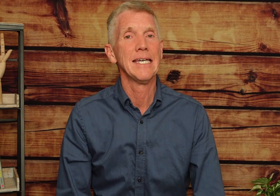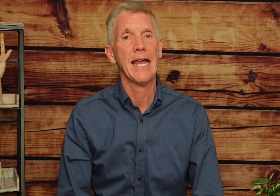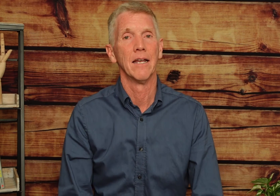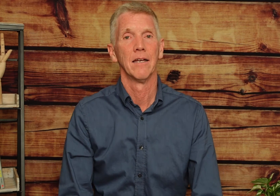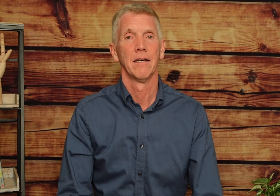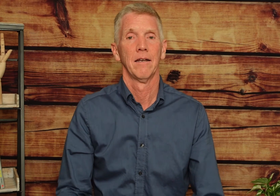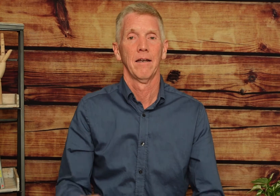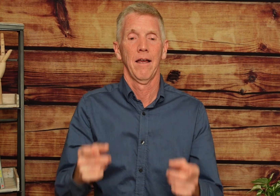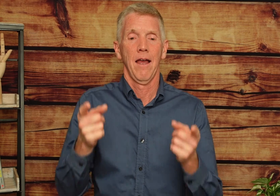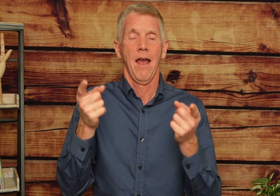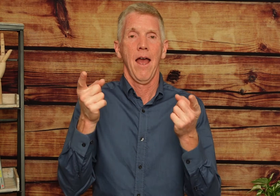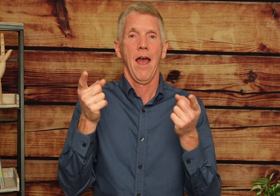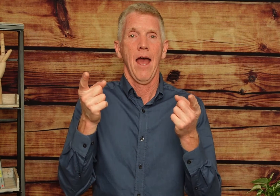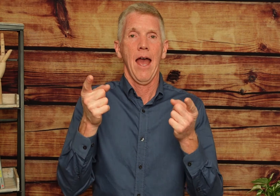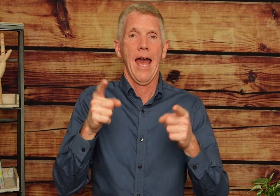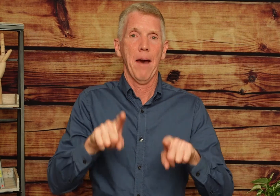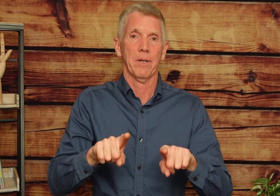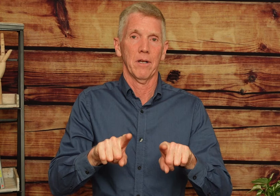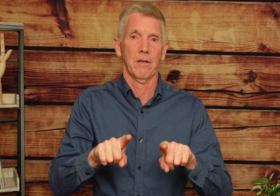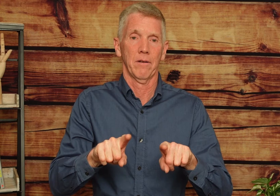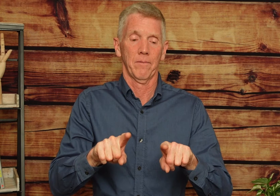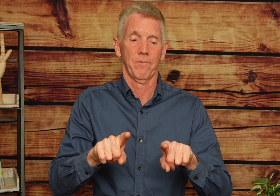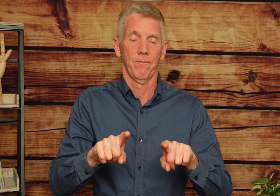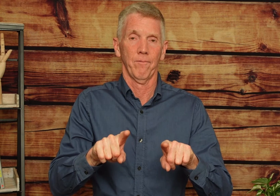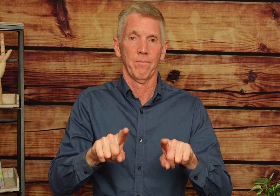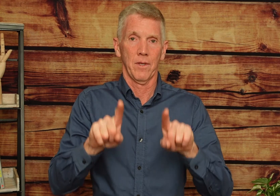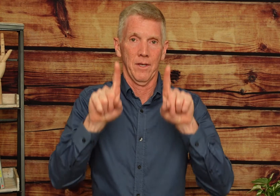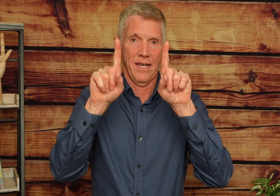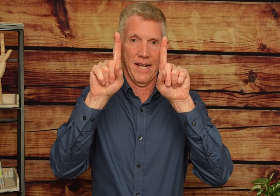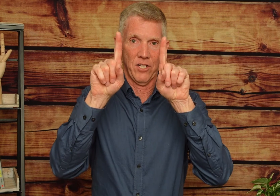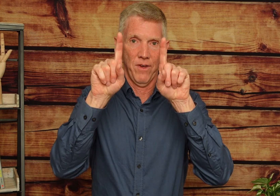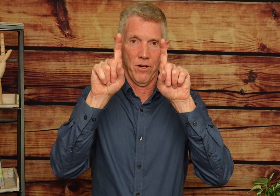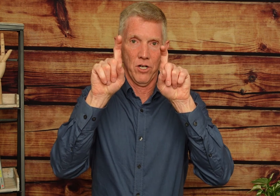H-A-P-P-E-N. Happen. Index fingers.